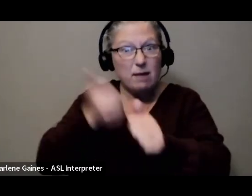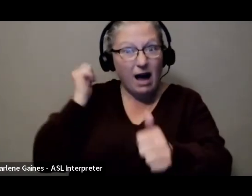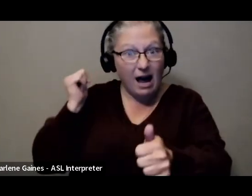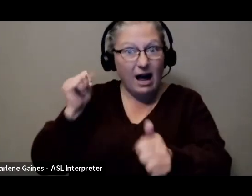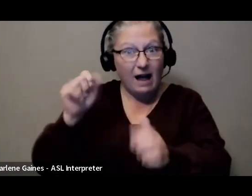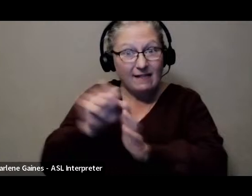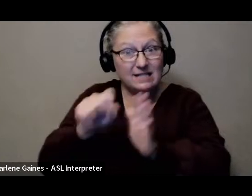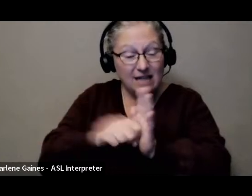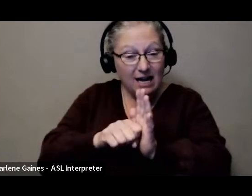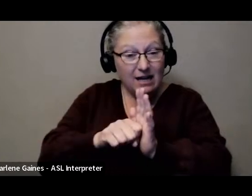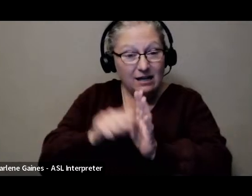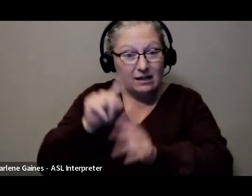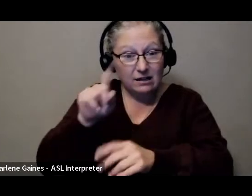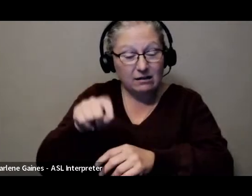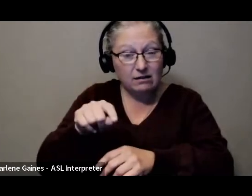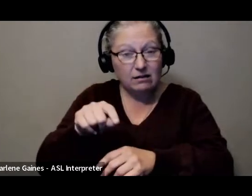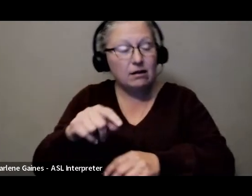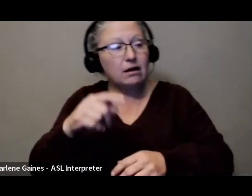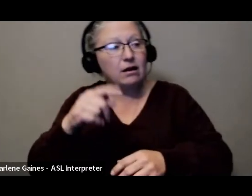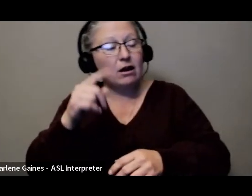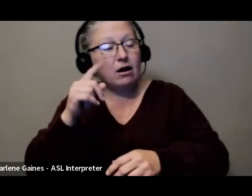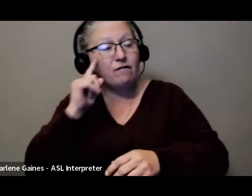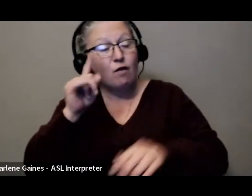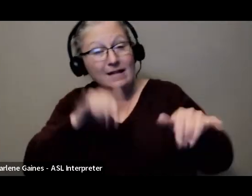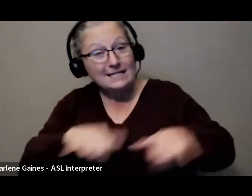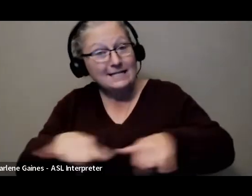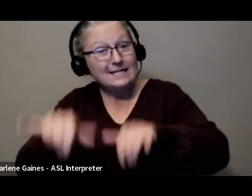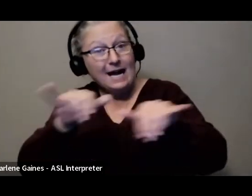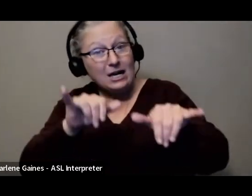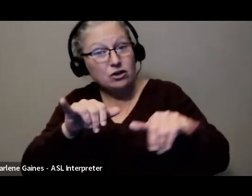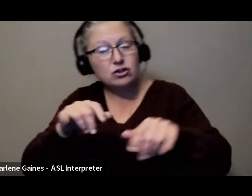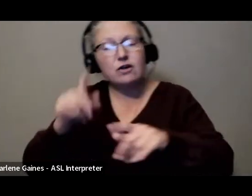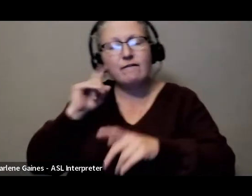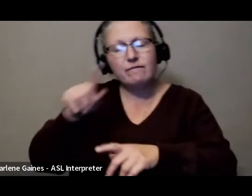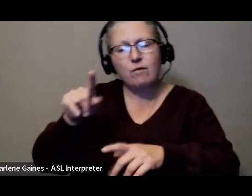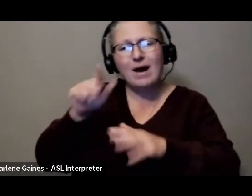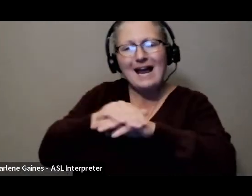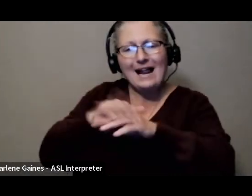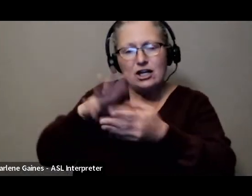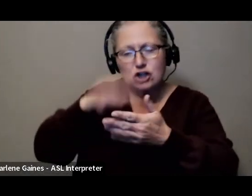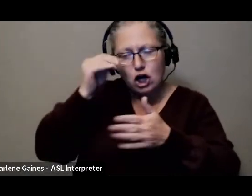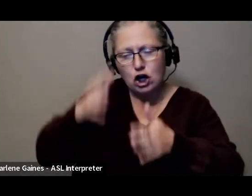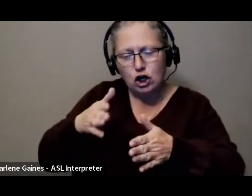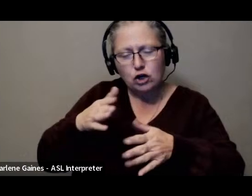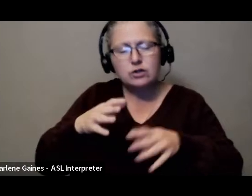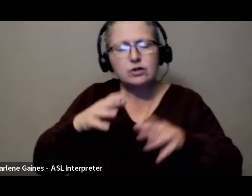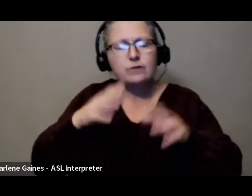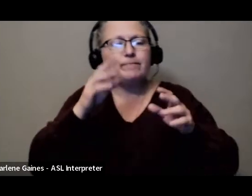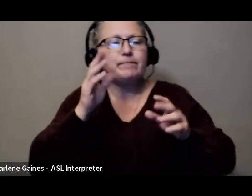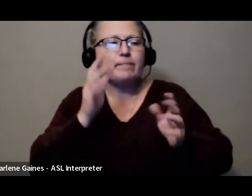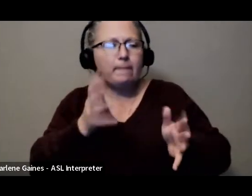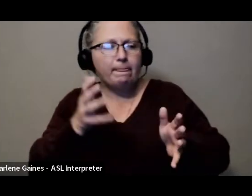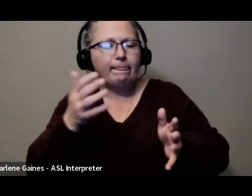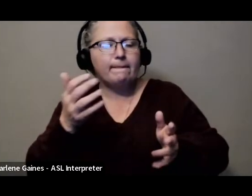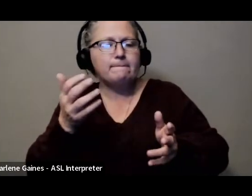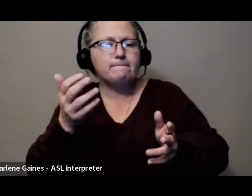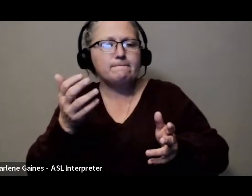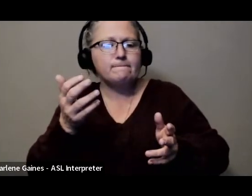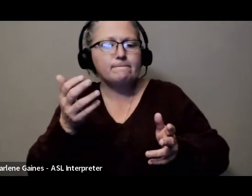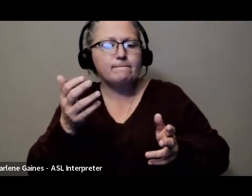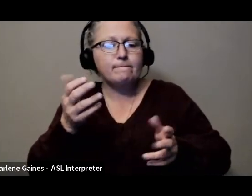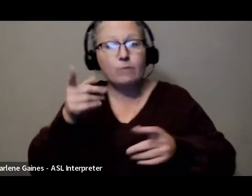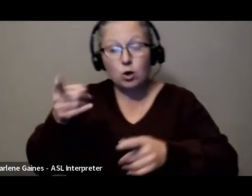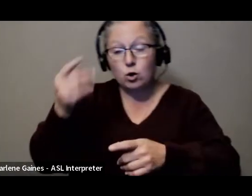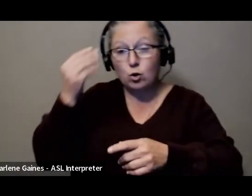state For the standards. for English learners? So there are. I mean, you